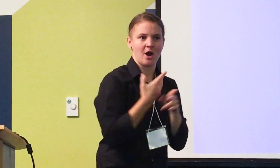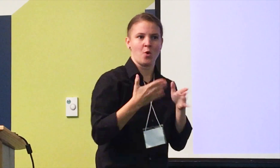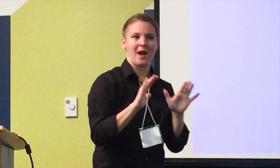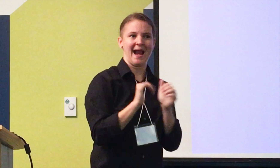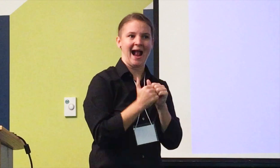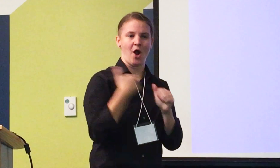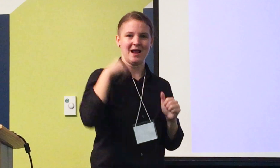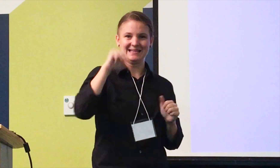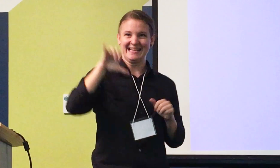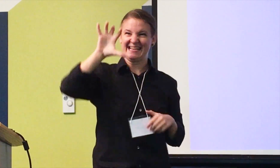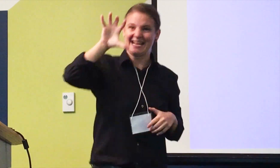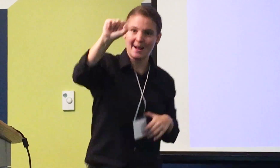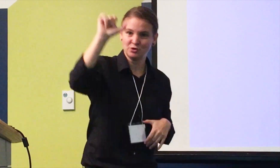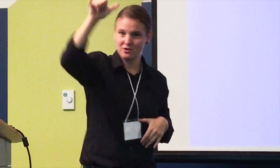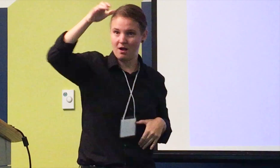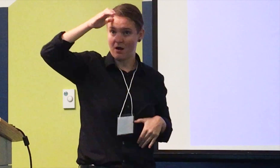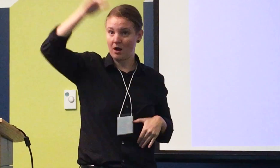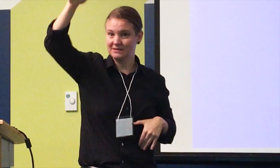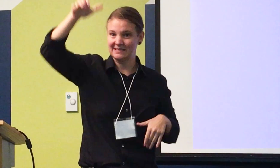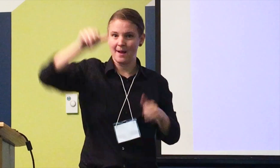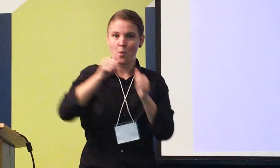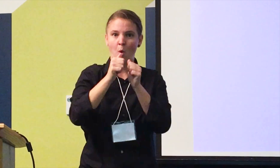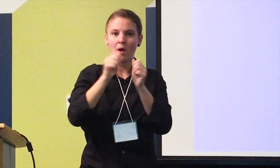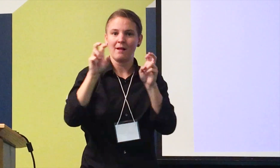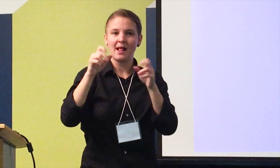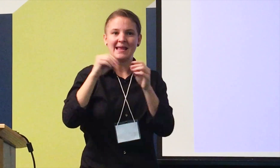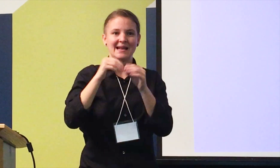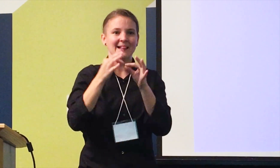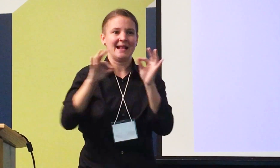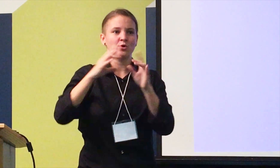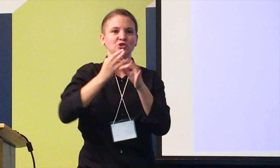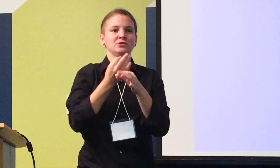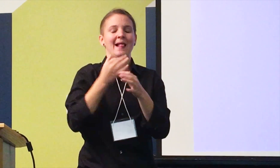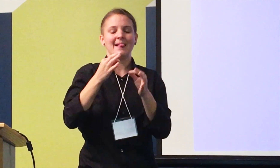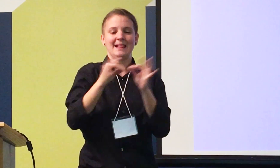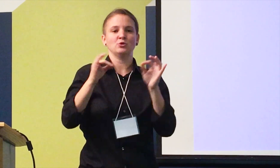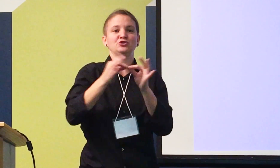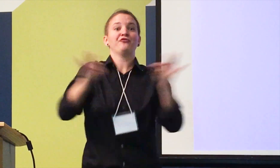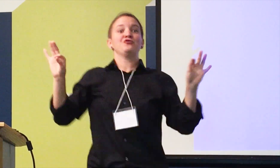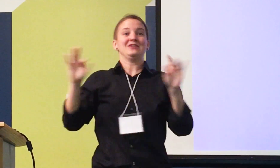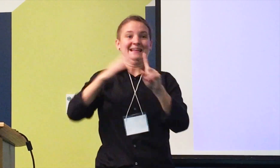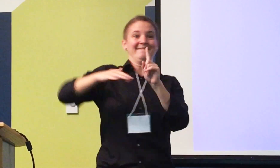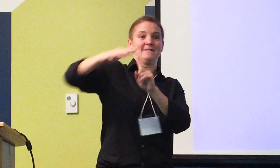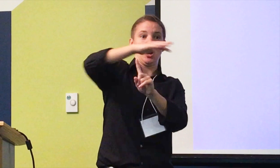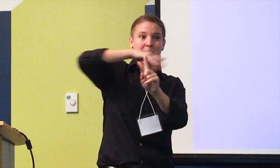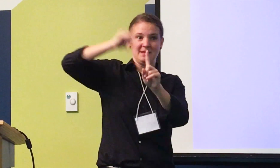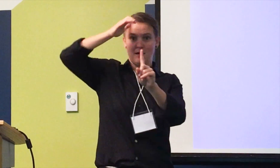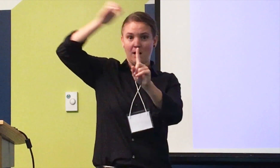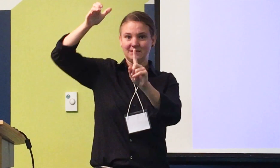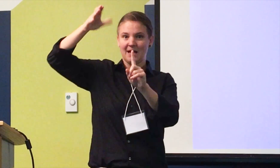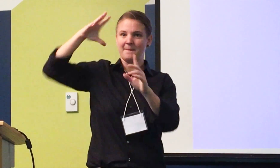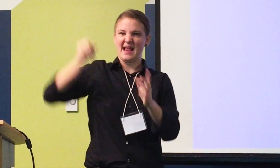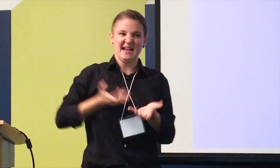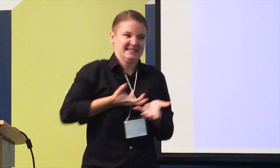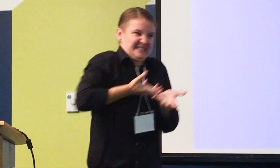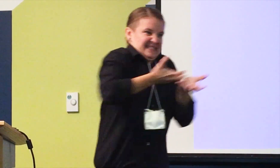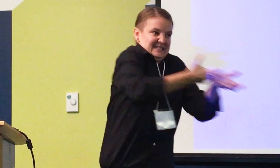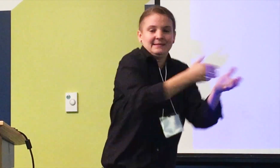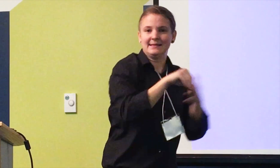ASL, and then perhaps even have you review it with us, right? So concepts, I think, happen in a language-free way, and